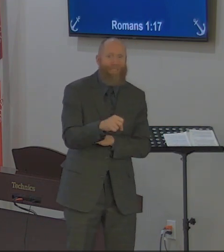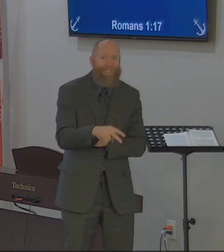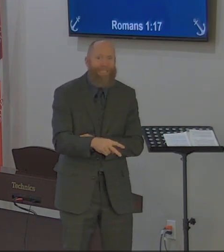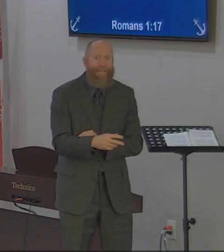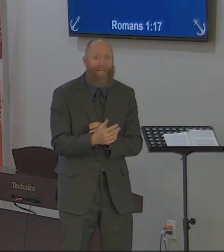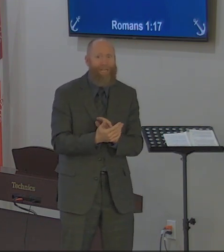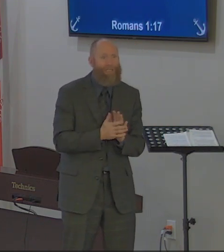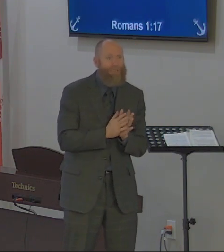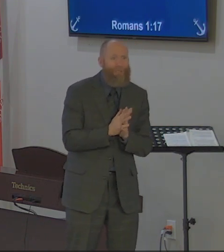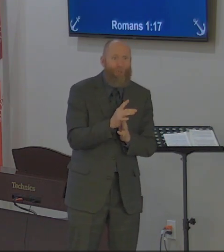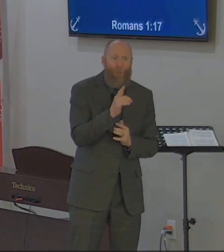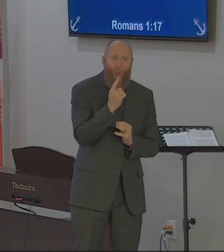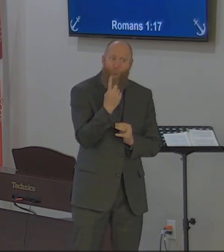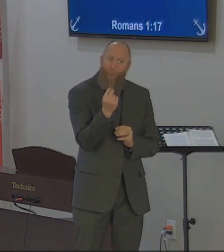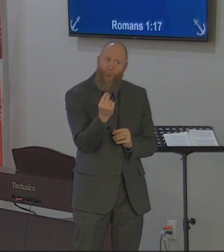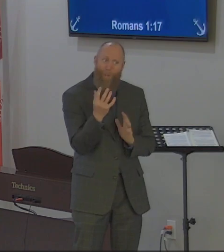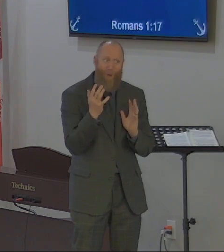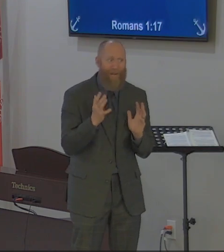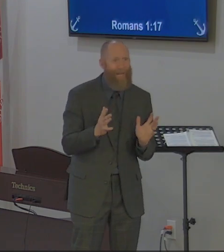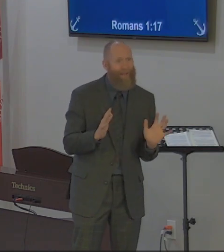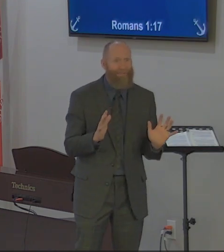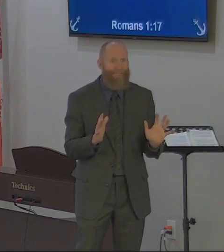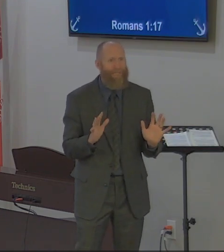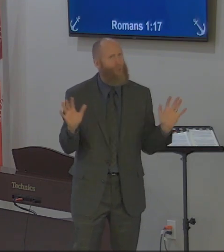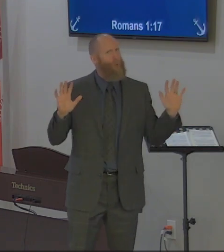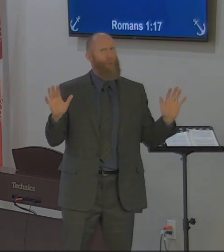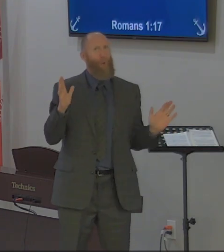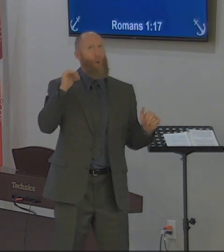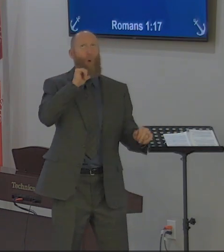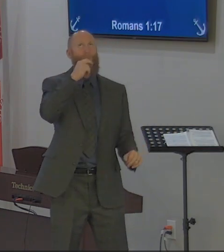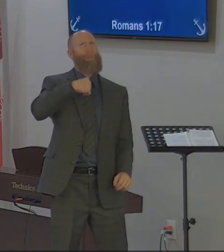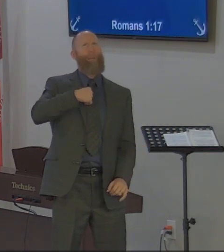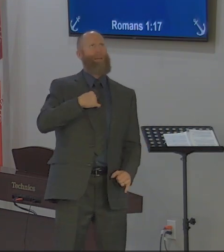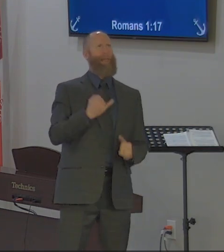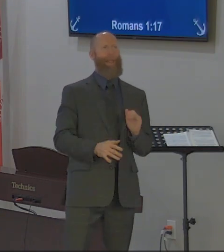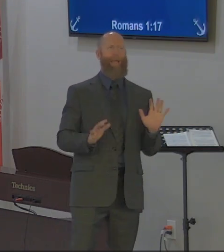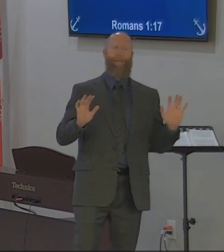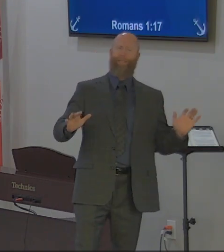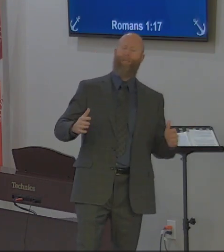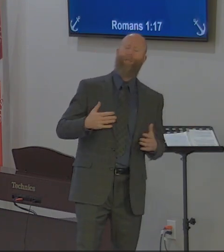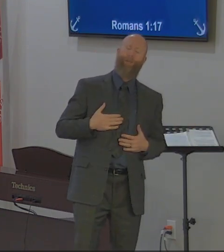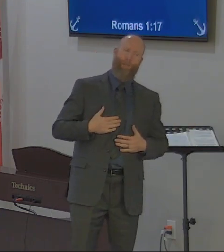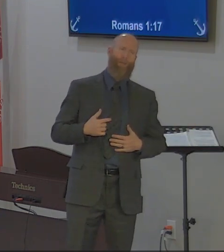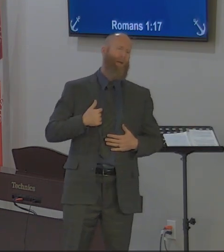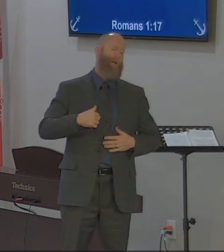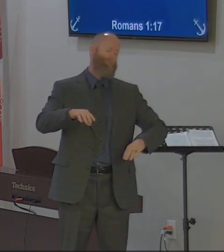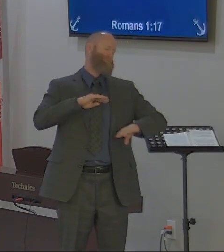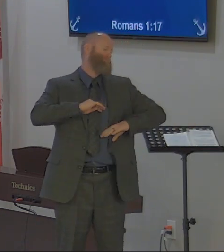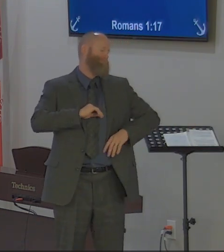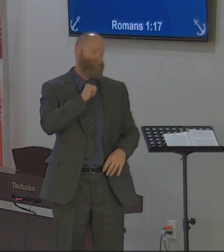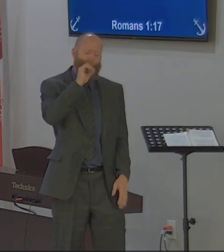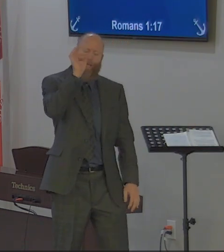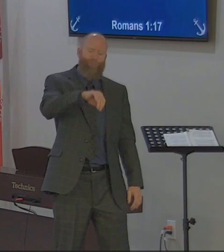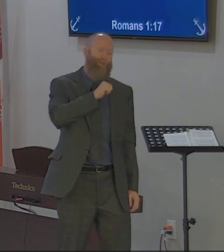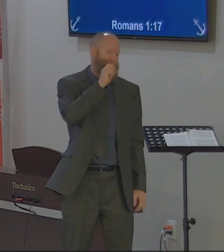going to call one more preacher, and it's not going to be me. They're not going to call me last, so I'm good. I don't have to preach. Woo! Praise the